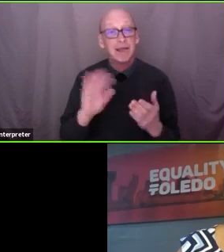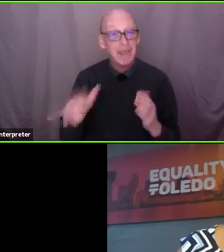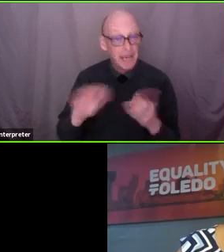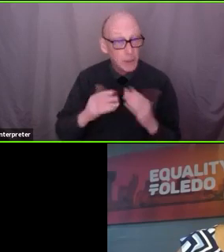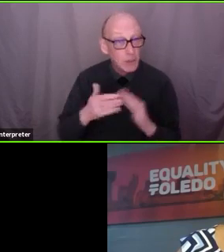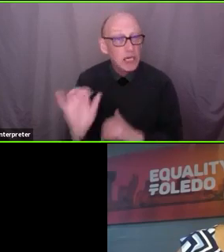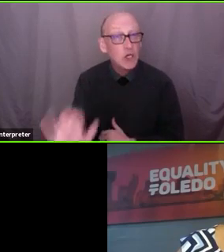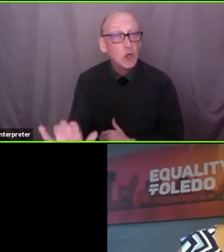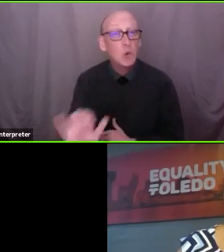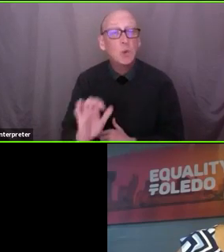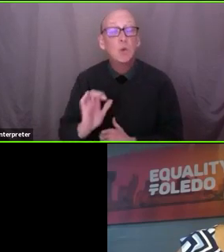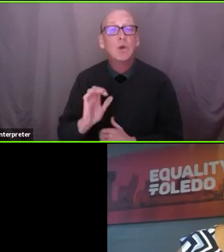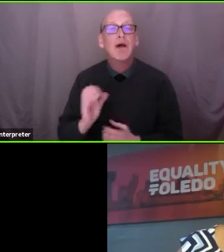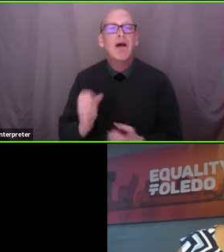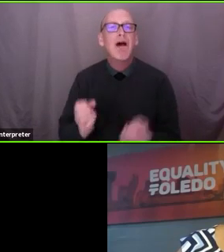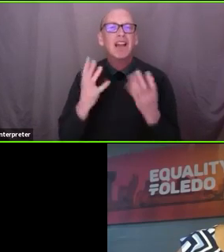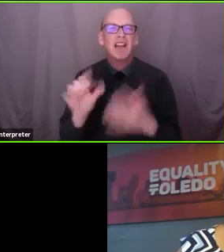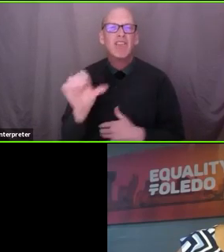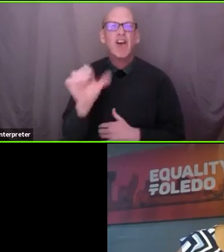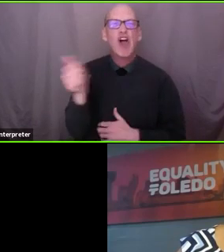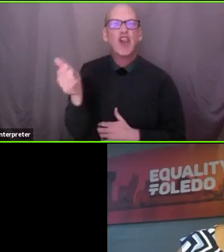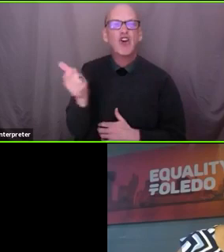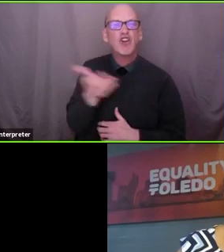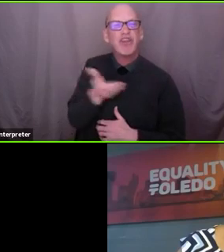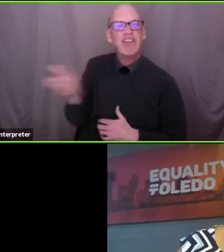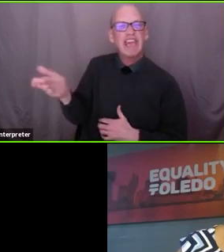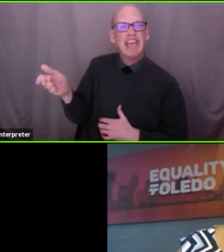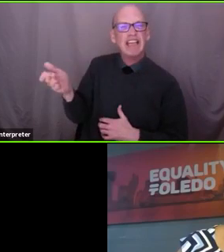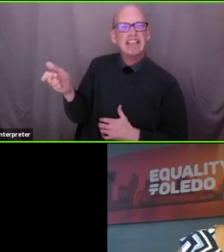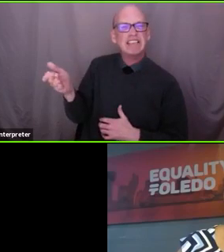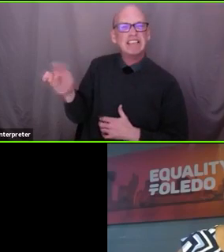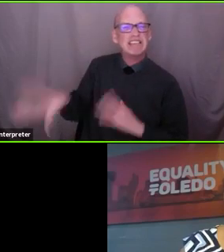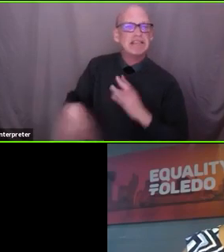there are a lot of other things that